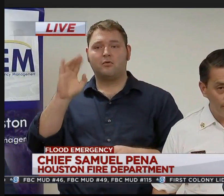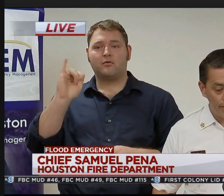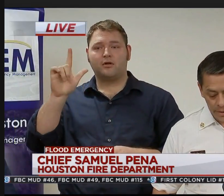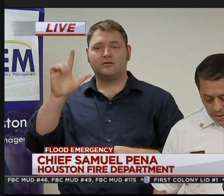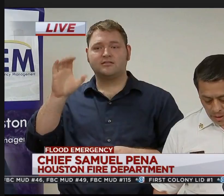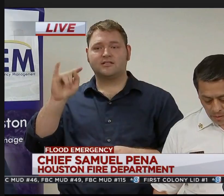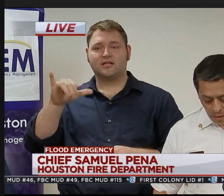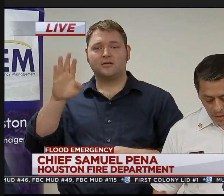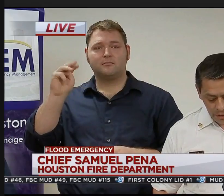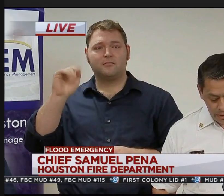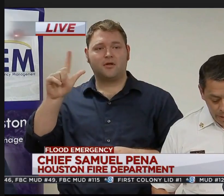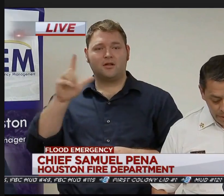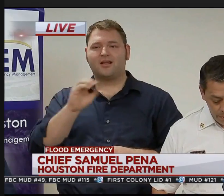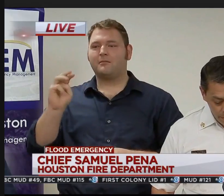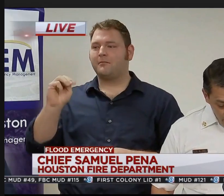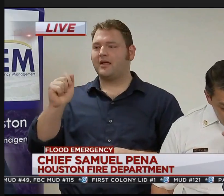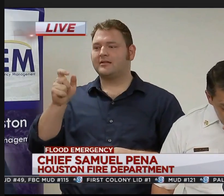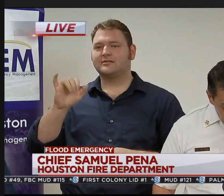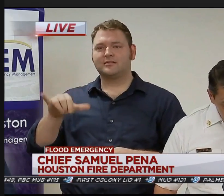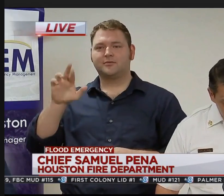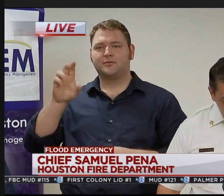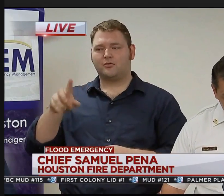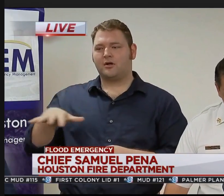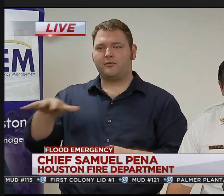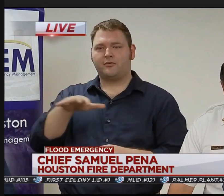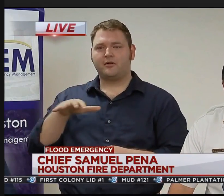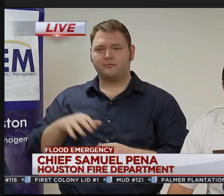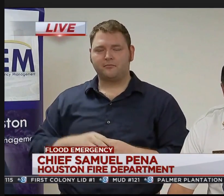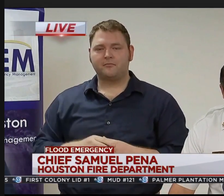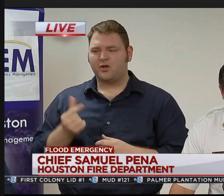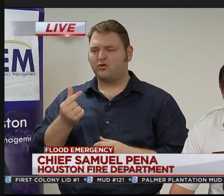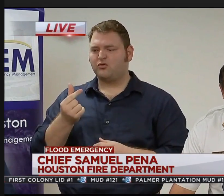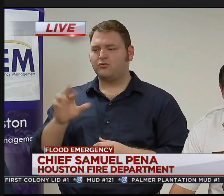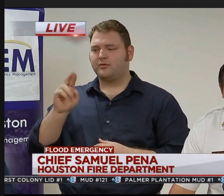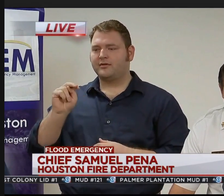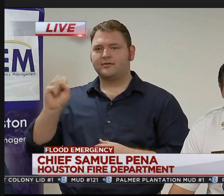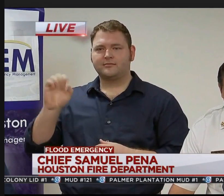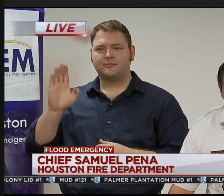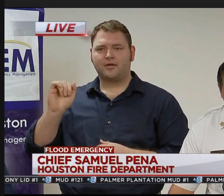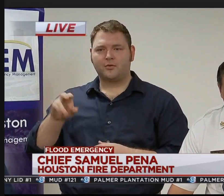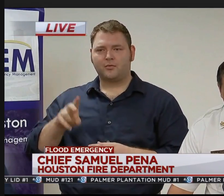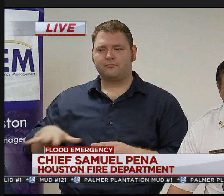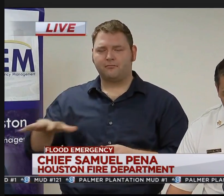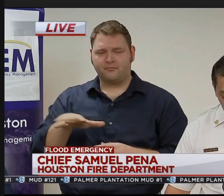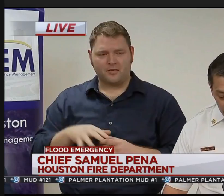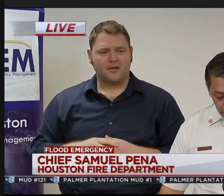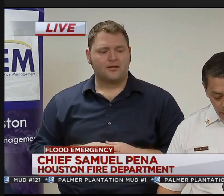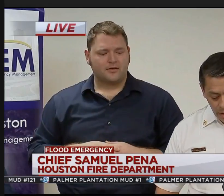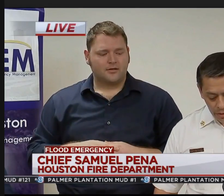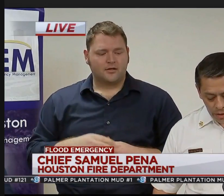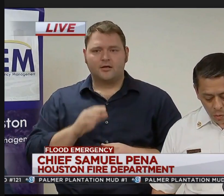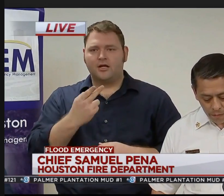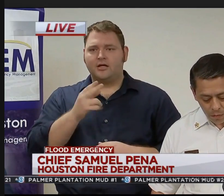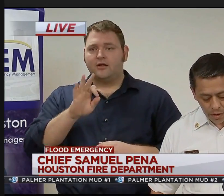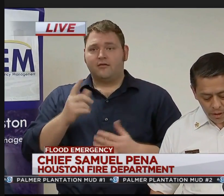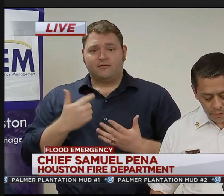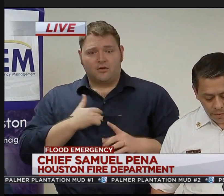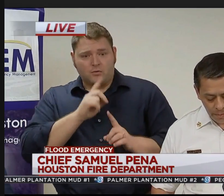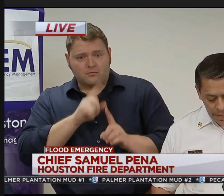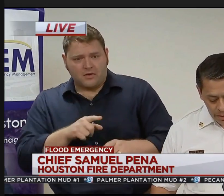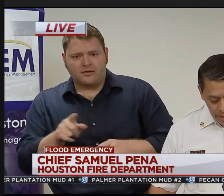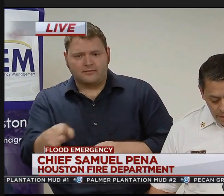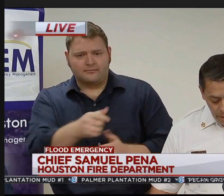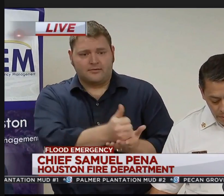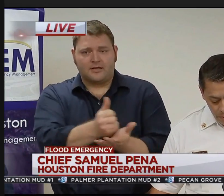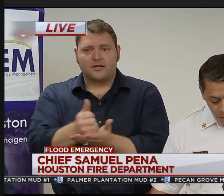Maxey Road area along Greens Bayou. The Houston Fire Department responded and evacuated 124 seniors